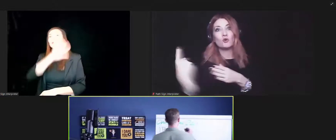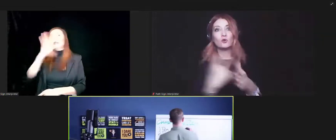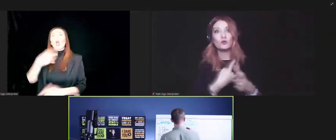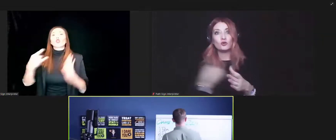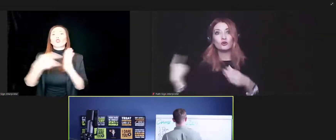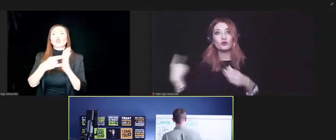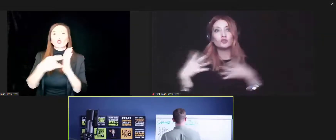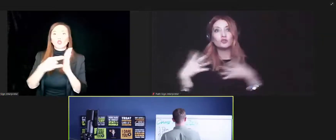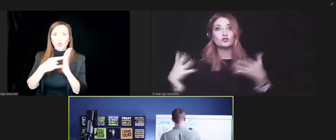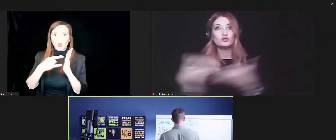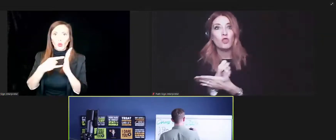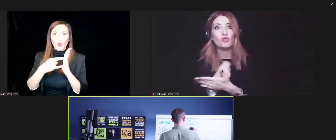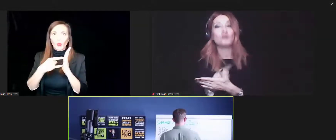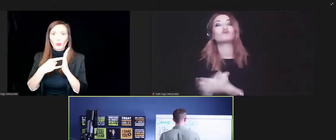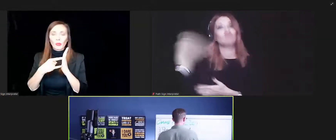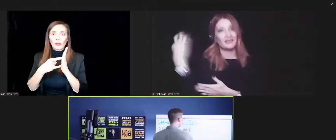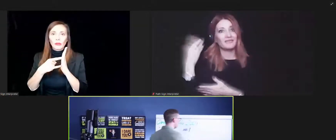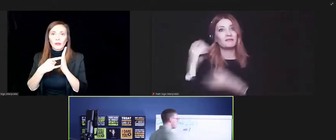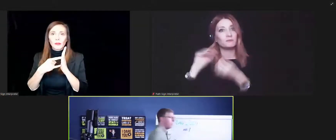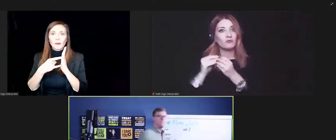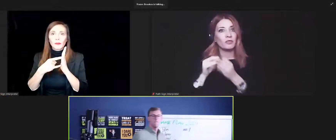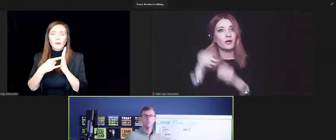assignments